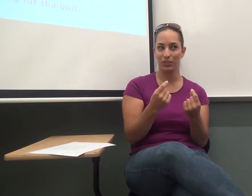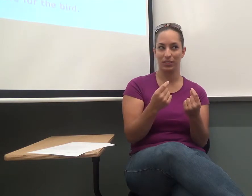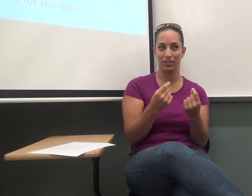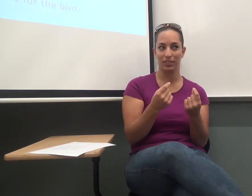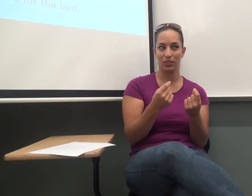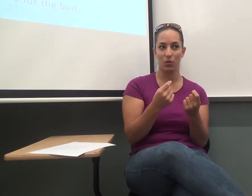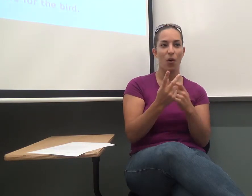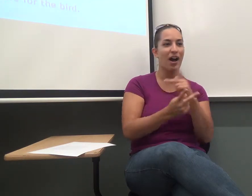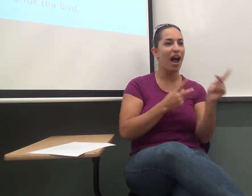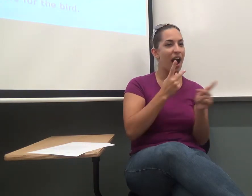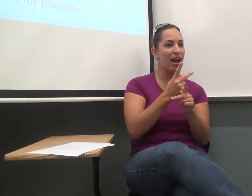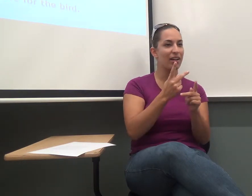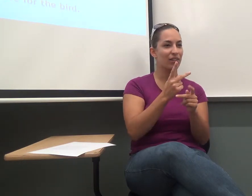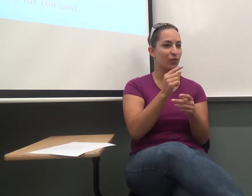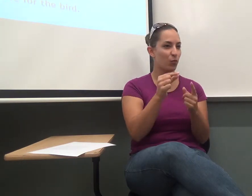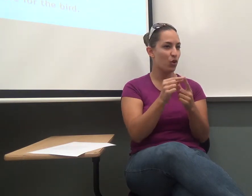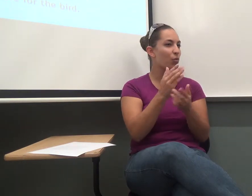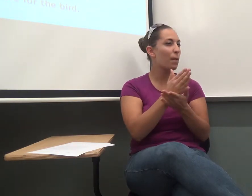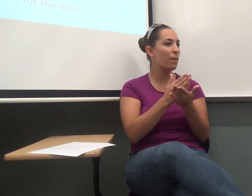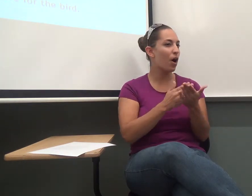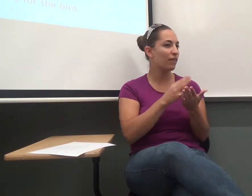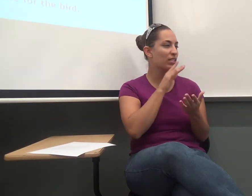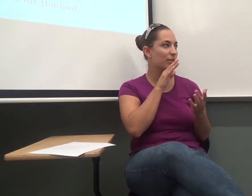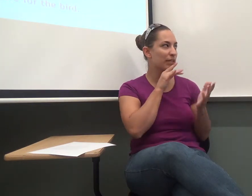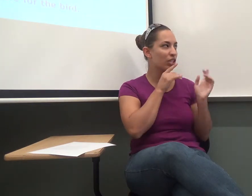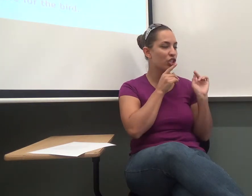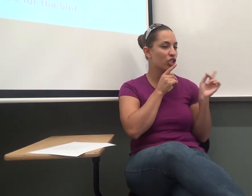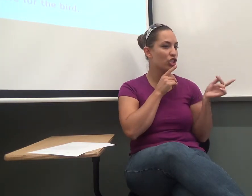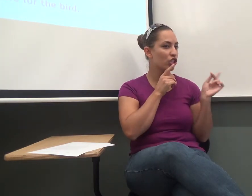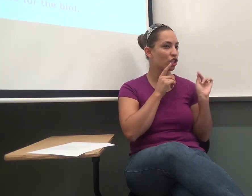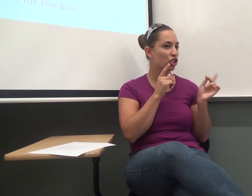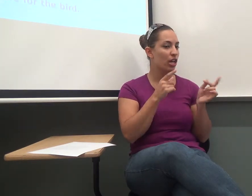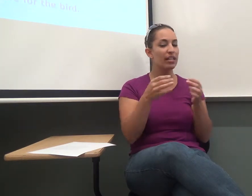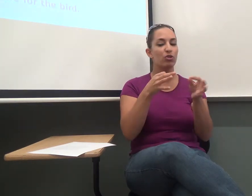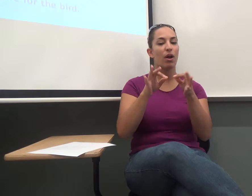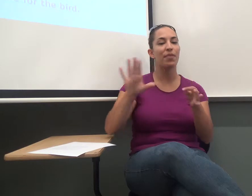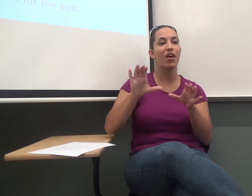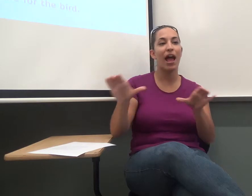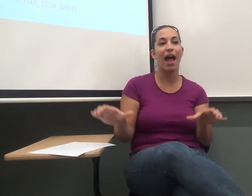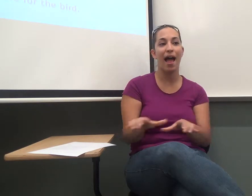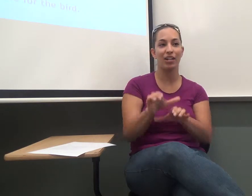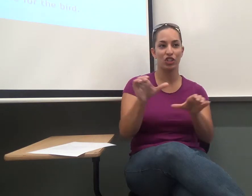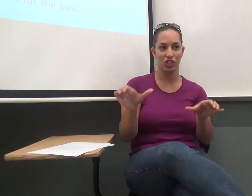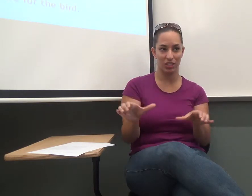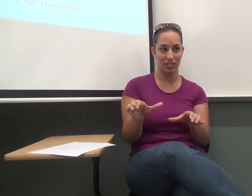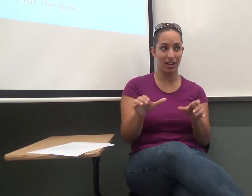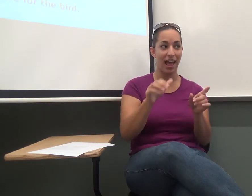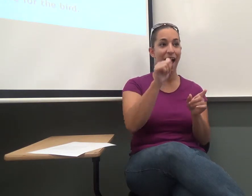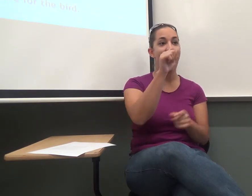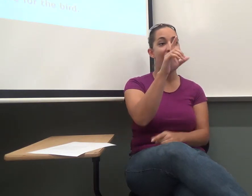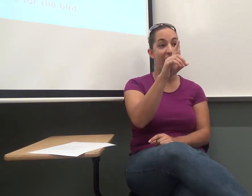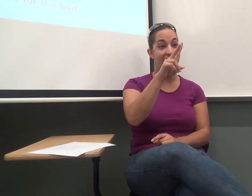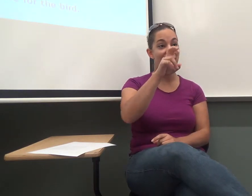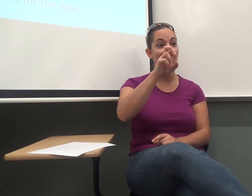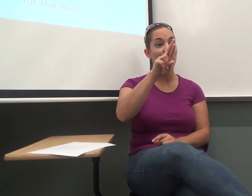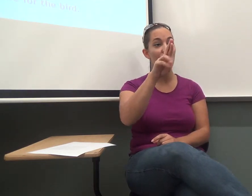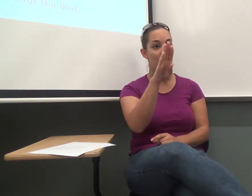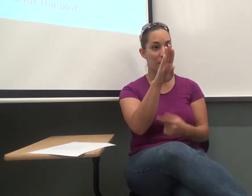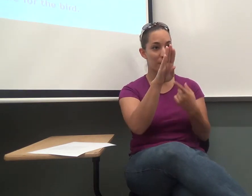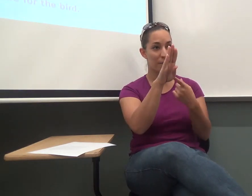word is that? What part of speech is that describes their actions? Adverbs describe their actions. Now, as